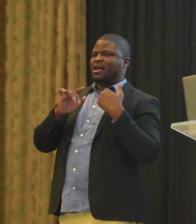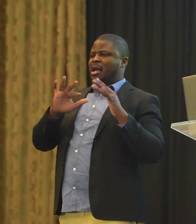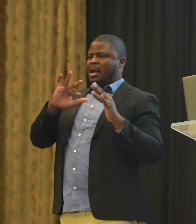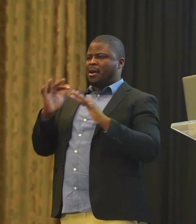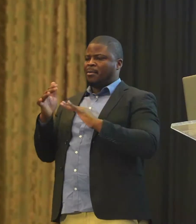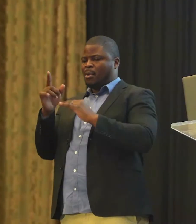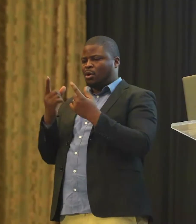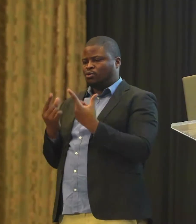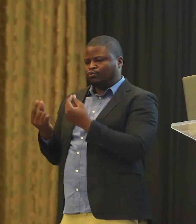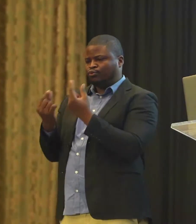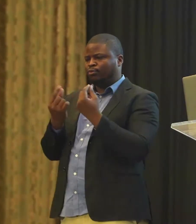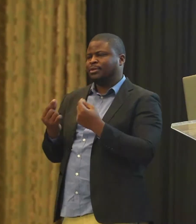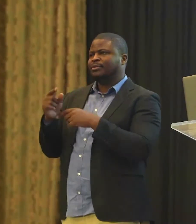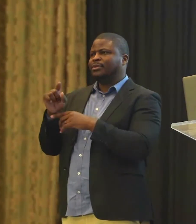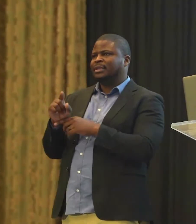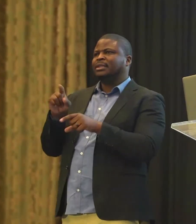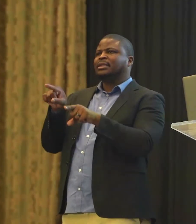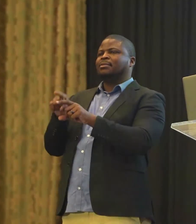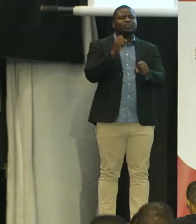treatments and prevention